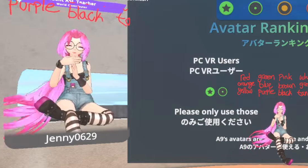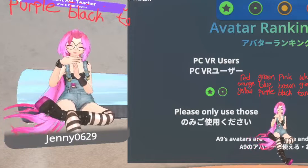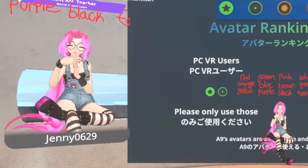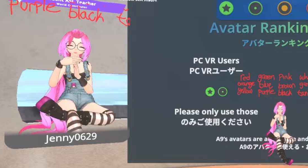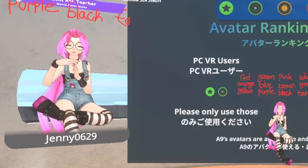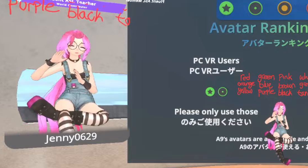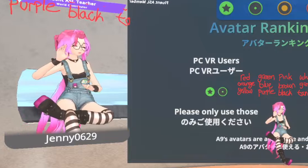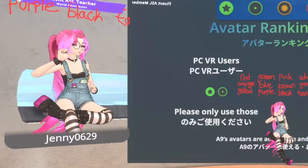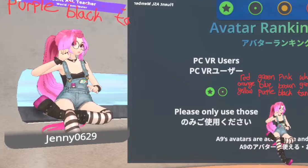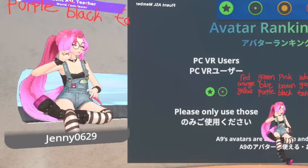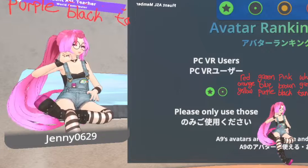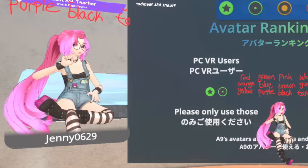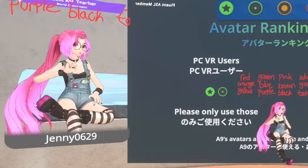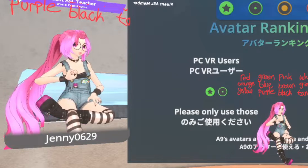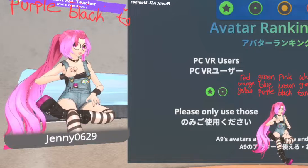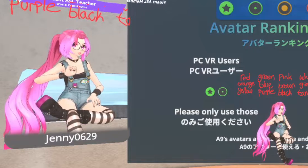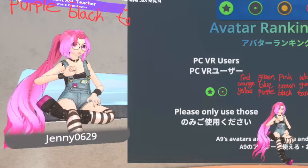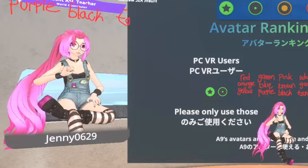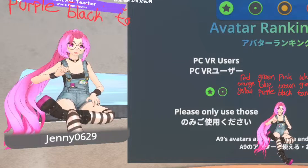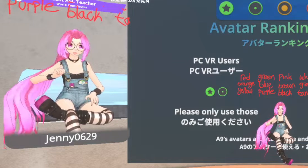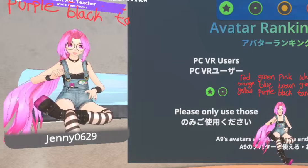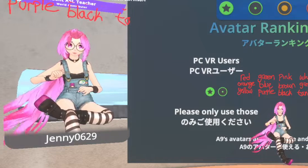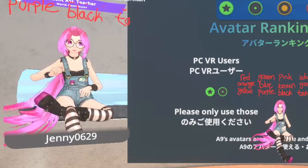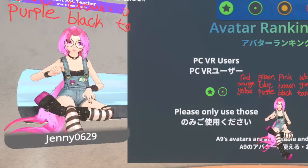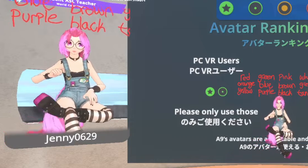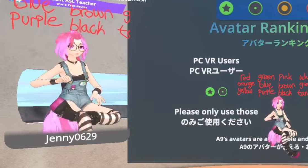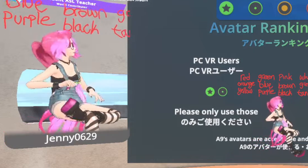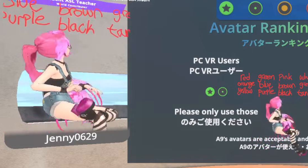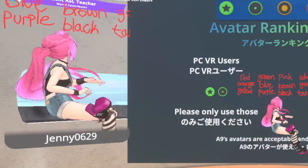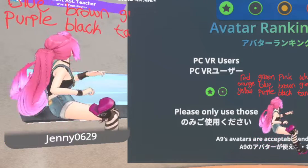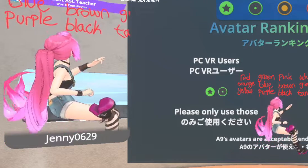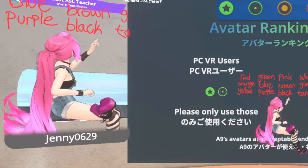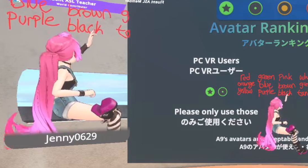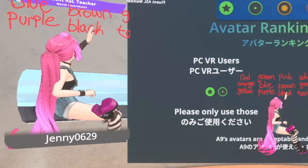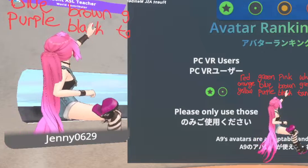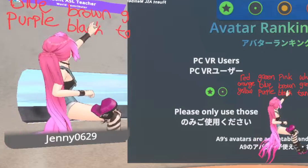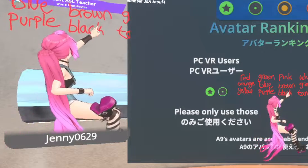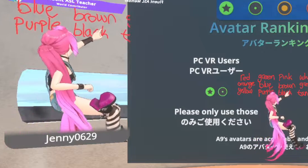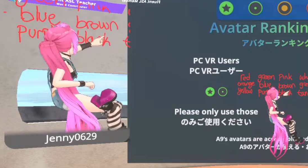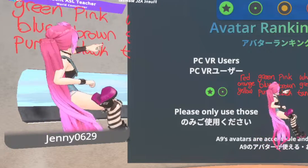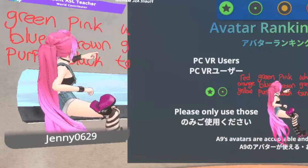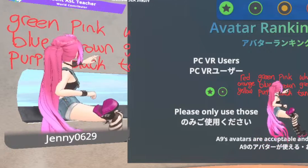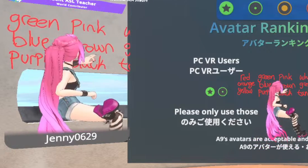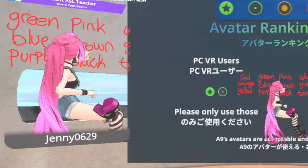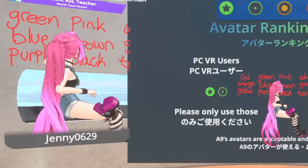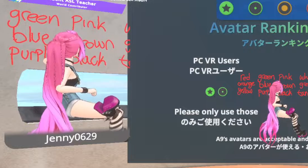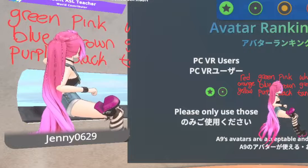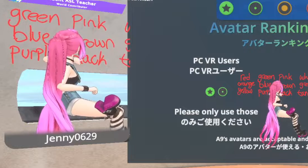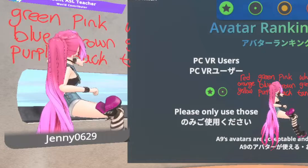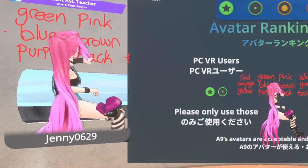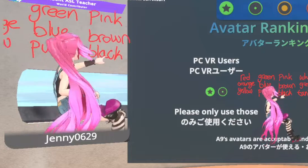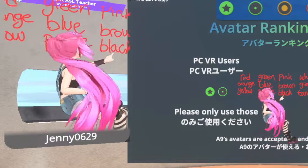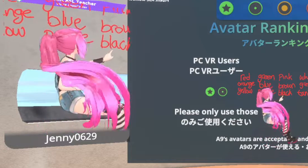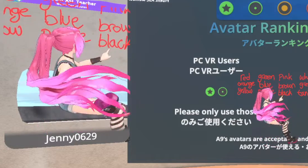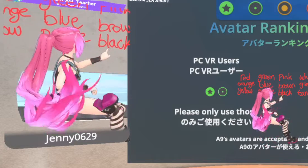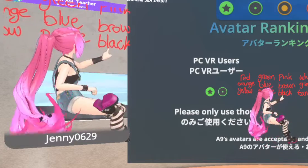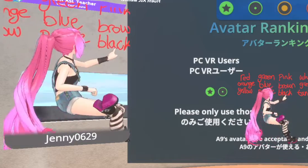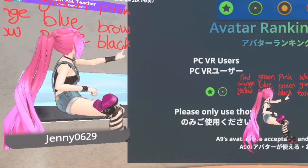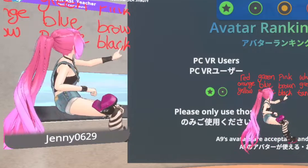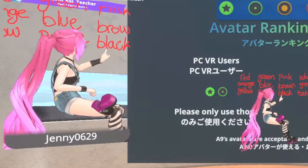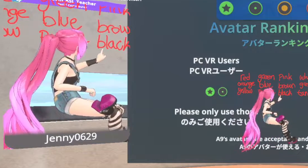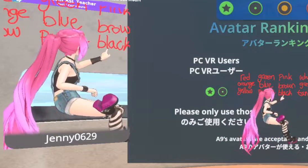Tan. Pull down the side of my face. Tan. Great. And then black.